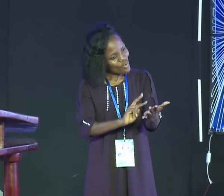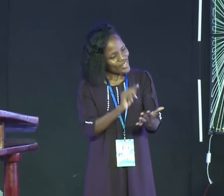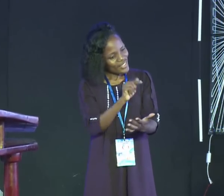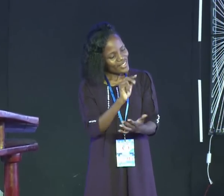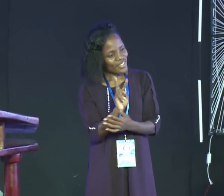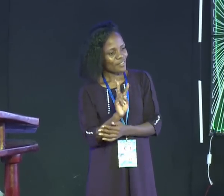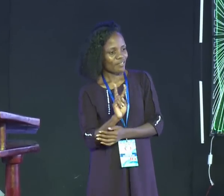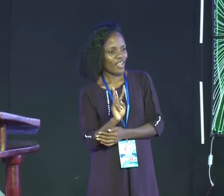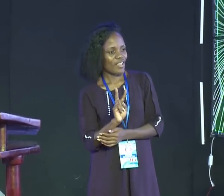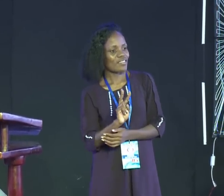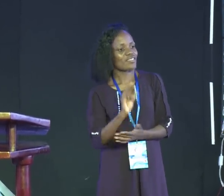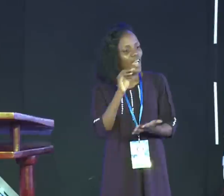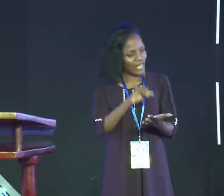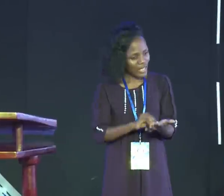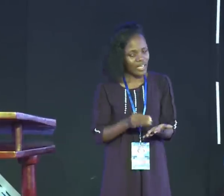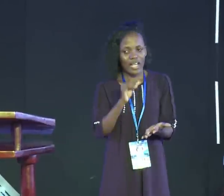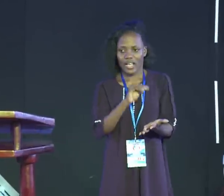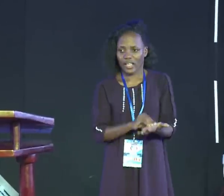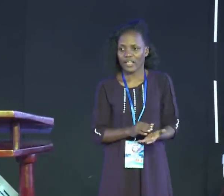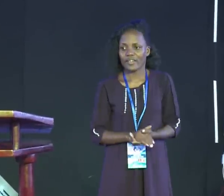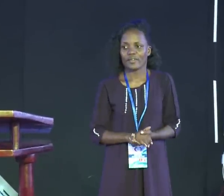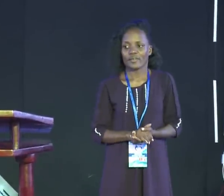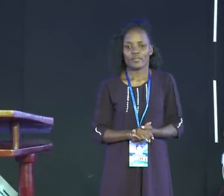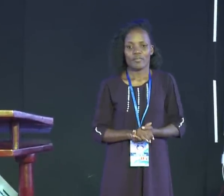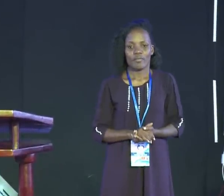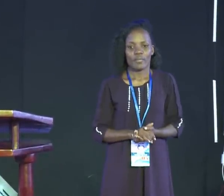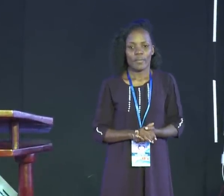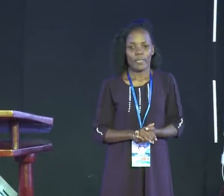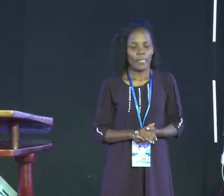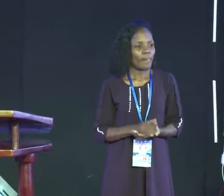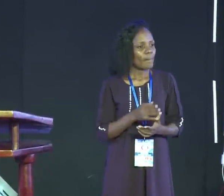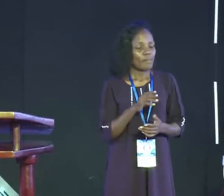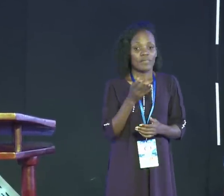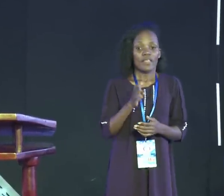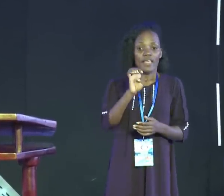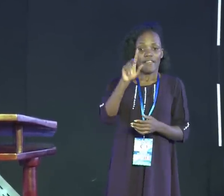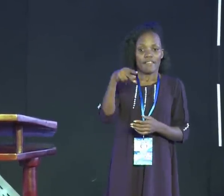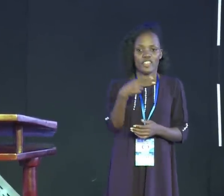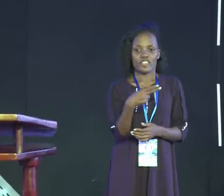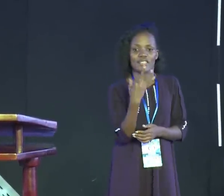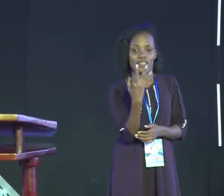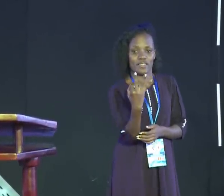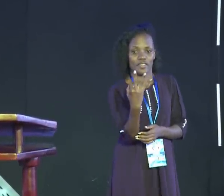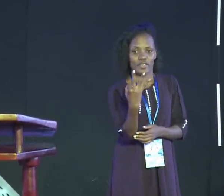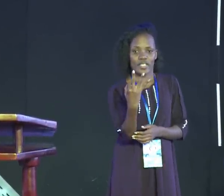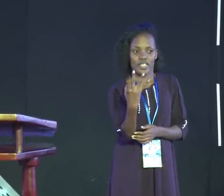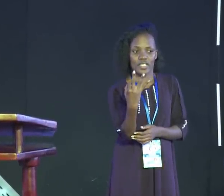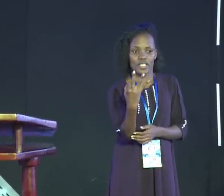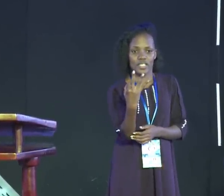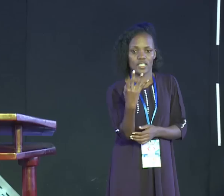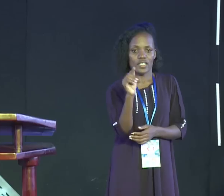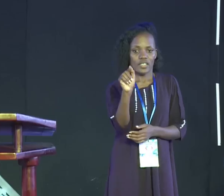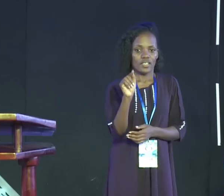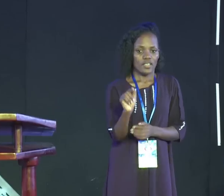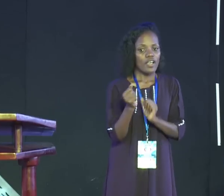it and reread it always. Abooluganda mugenda kugoberera. Befeso 3 tandikire ku lunyiriro